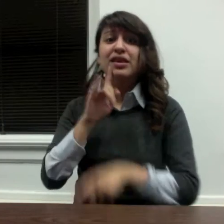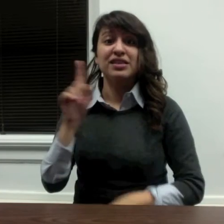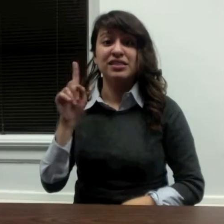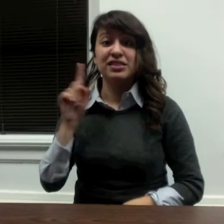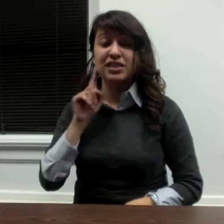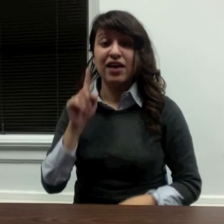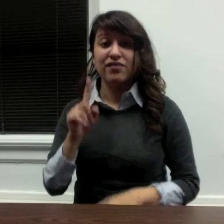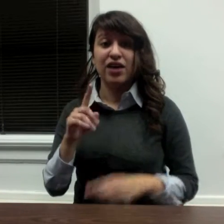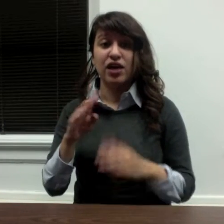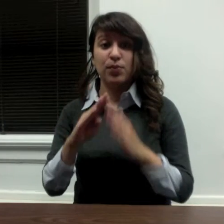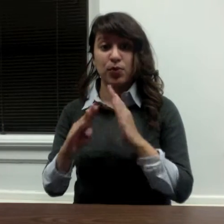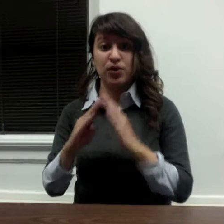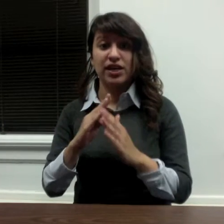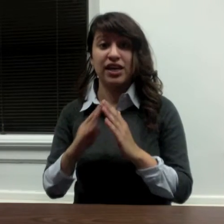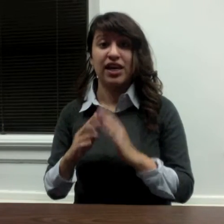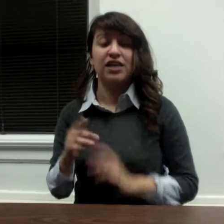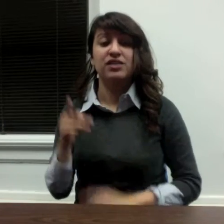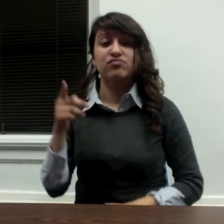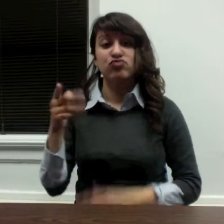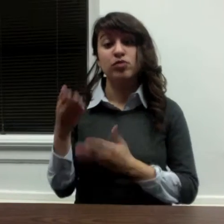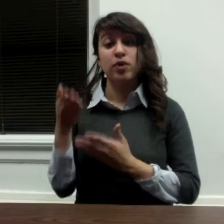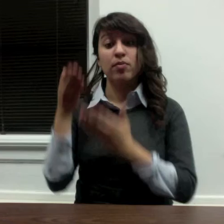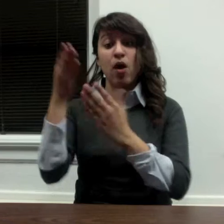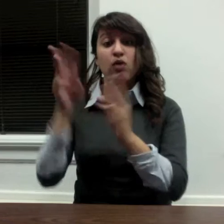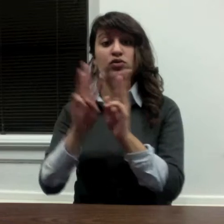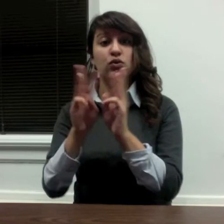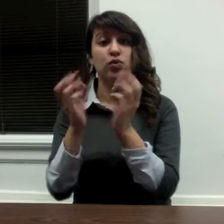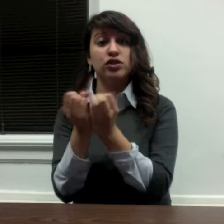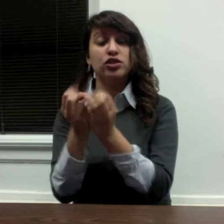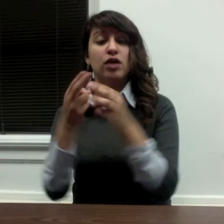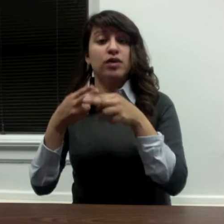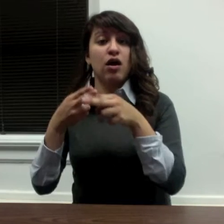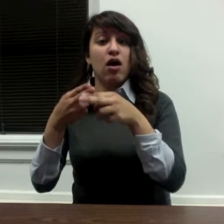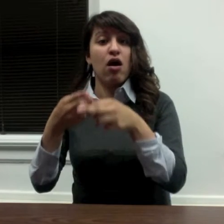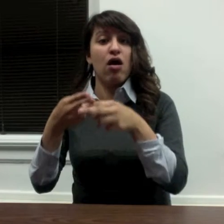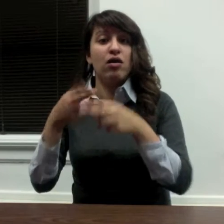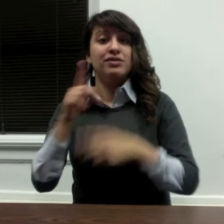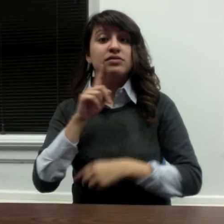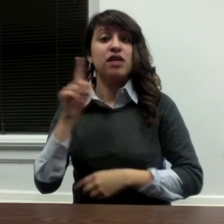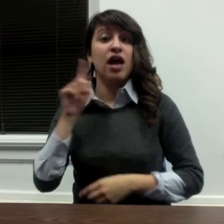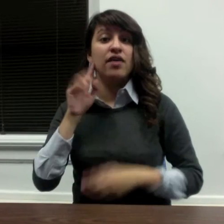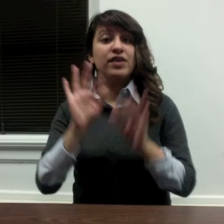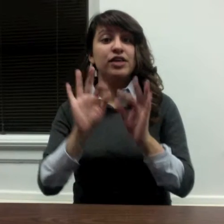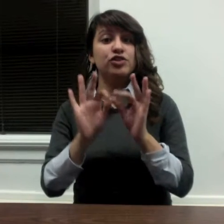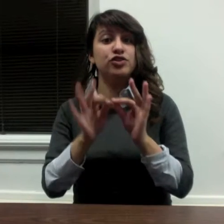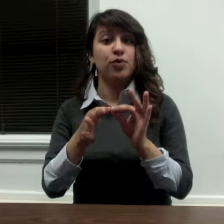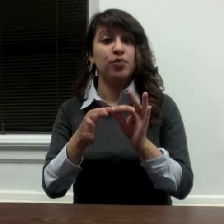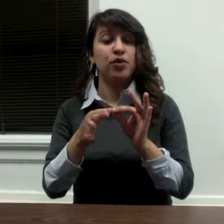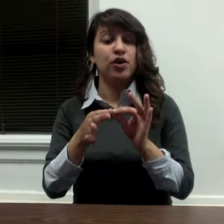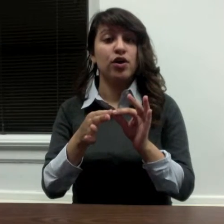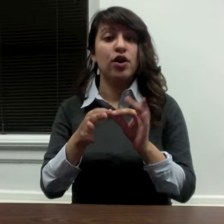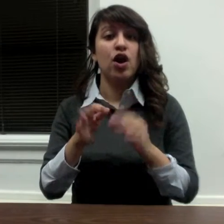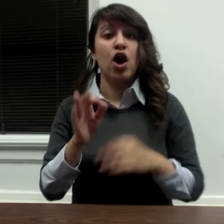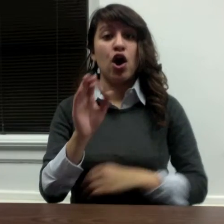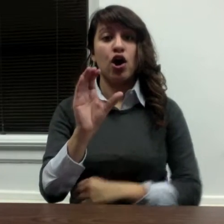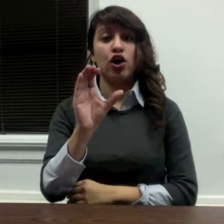She's proposed a workshop called Deaf Interpreter Curricula